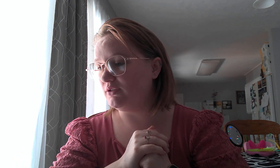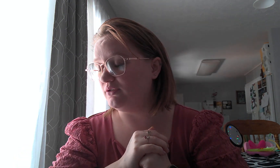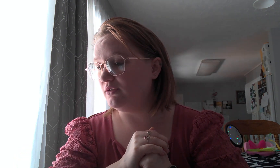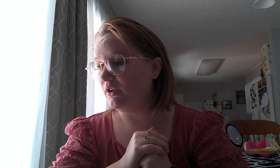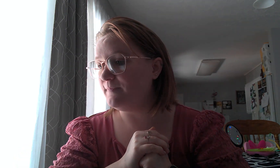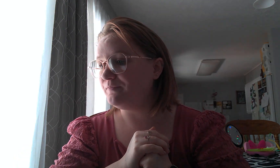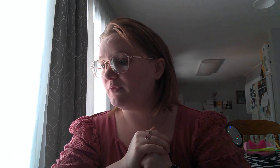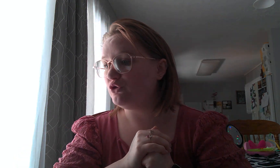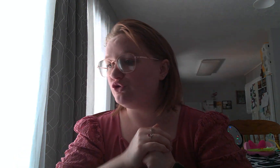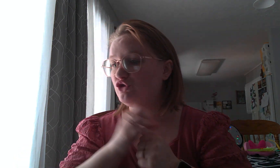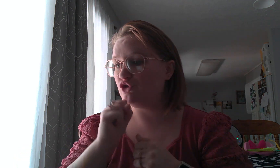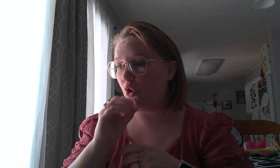educator?